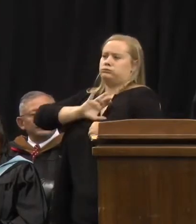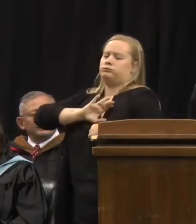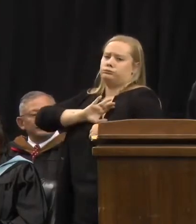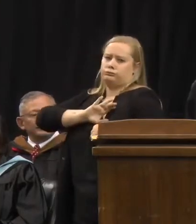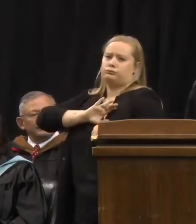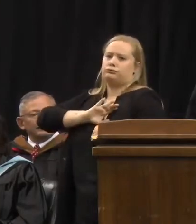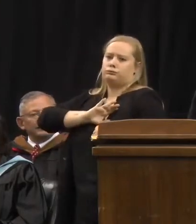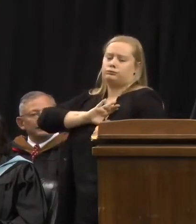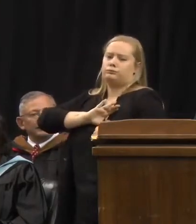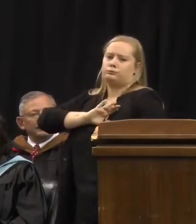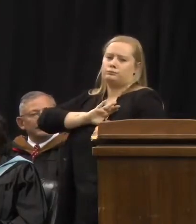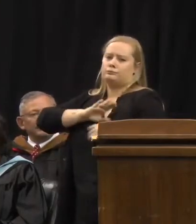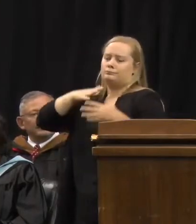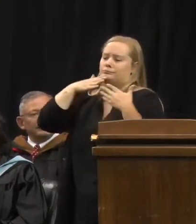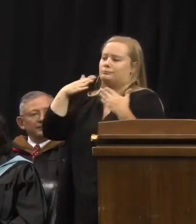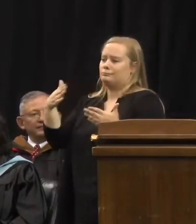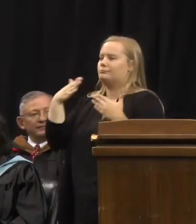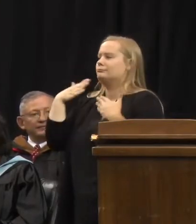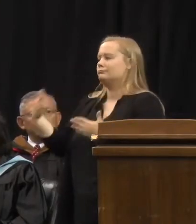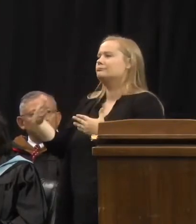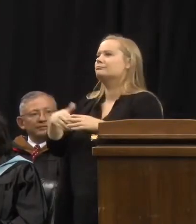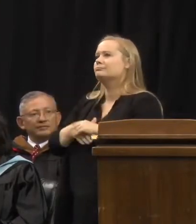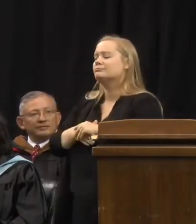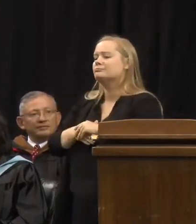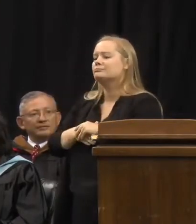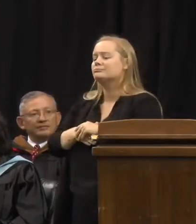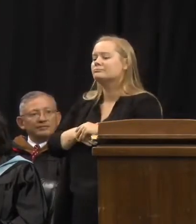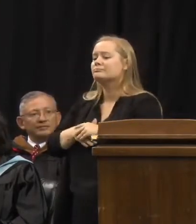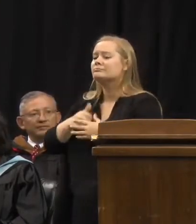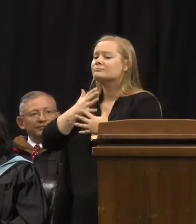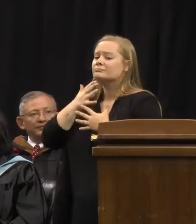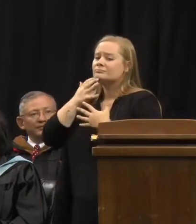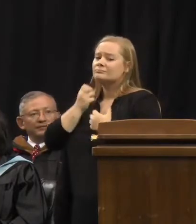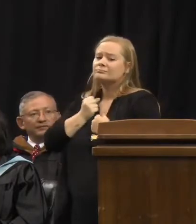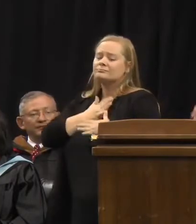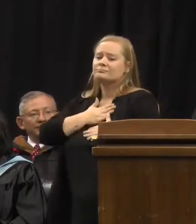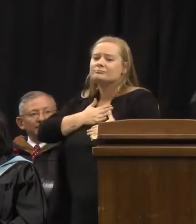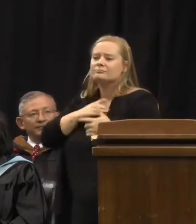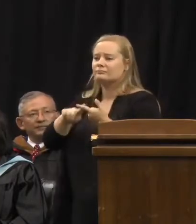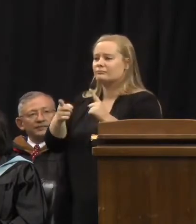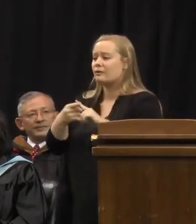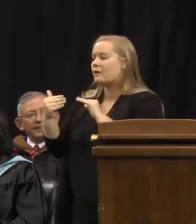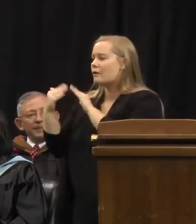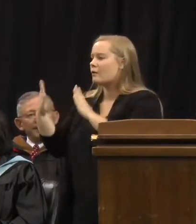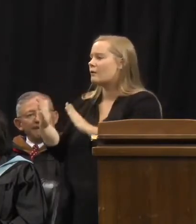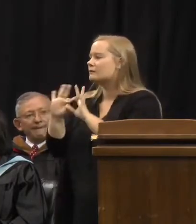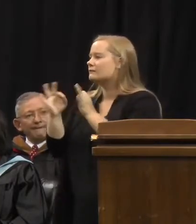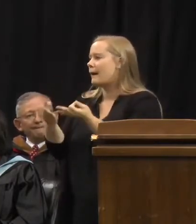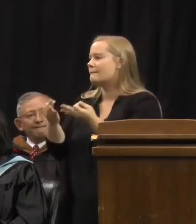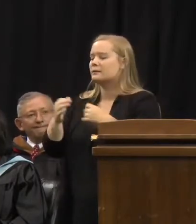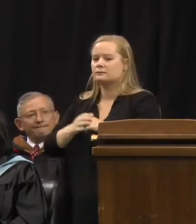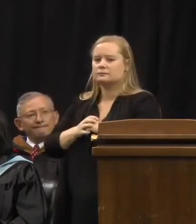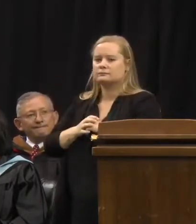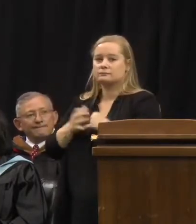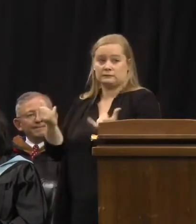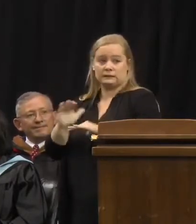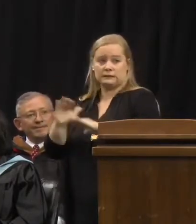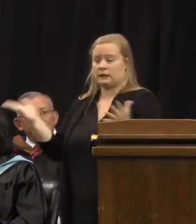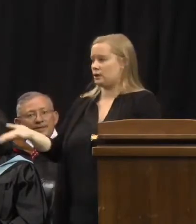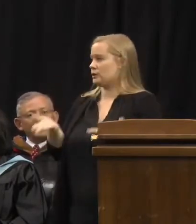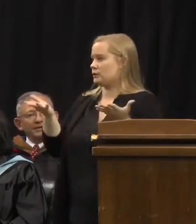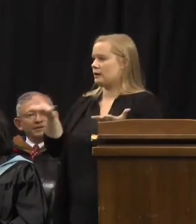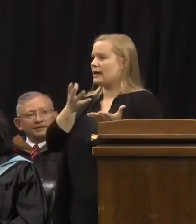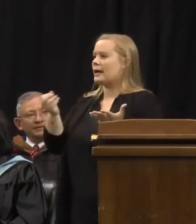overflowing. Thank you. My deepest appreciation to my friends, colleagues, and family with me tonight and